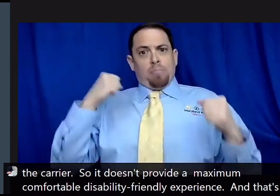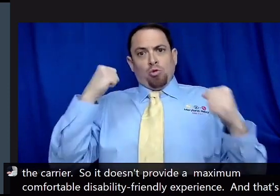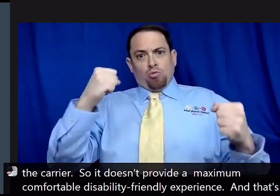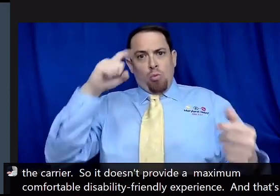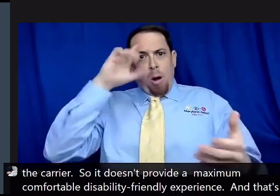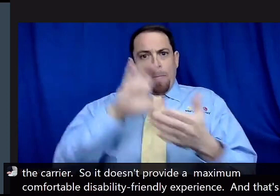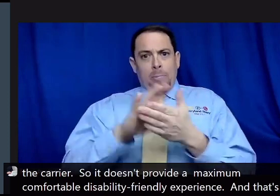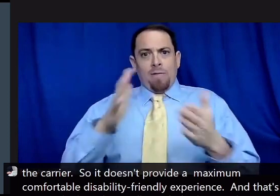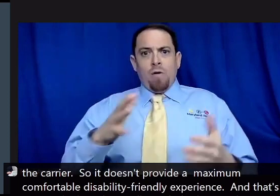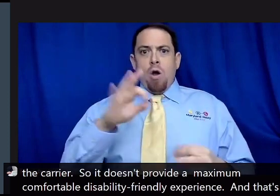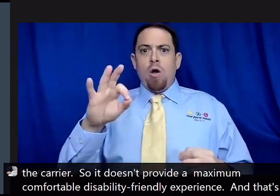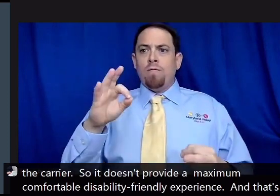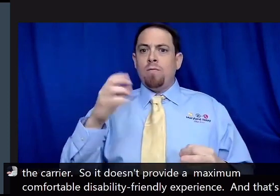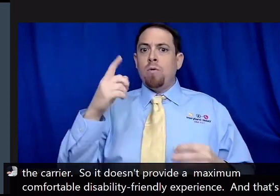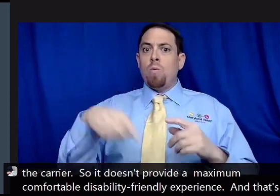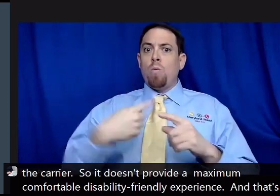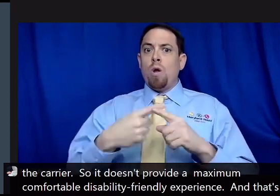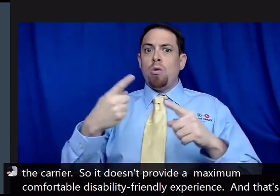Wow.